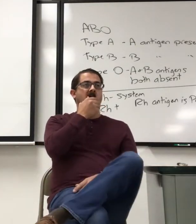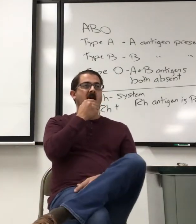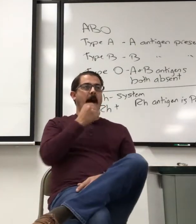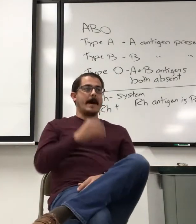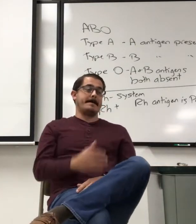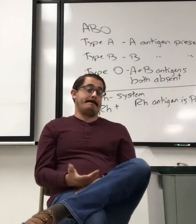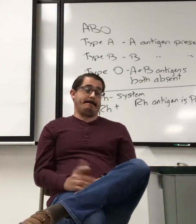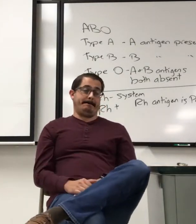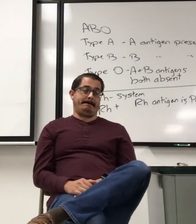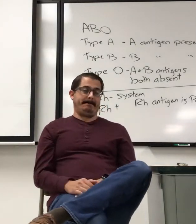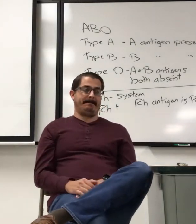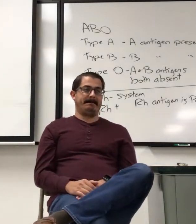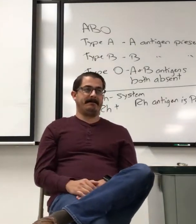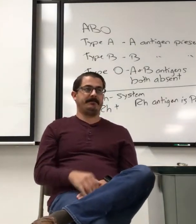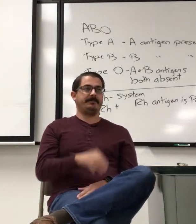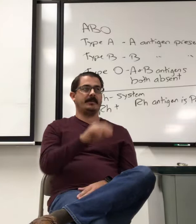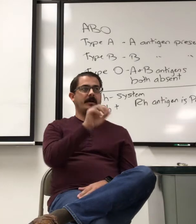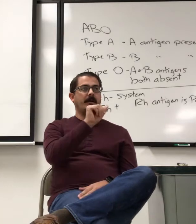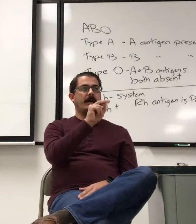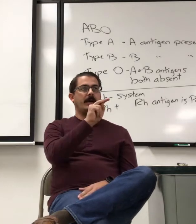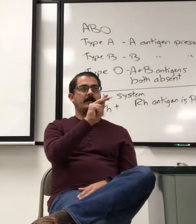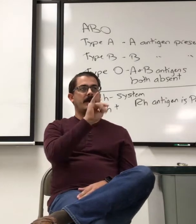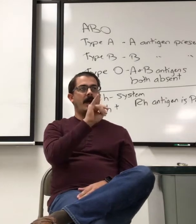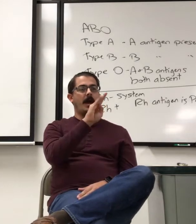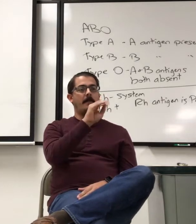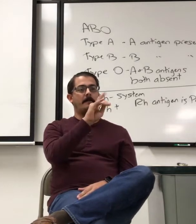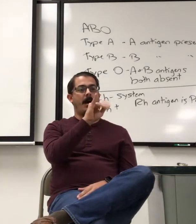And an antibody that fits that shape